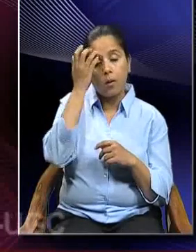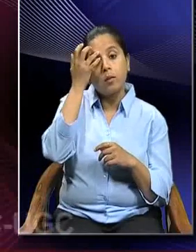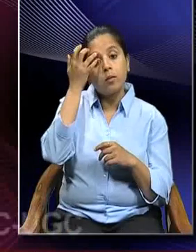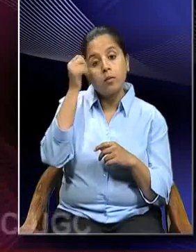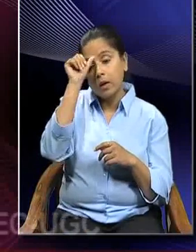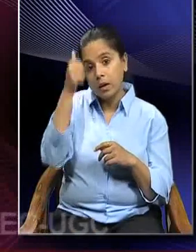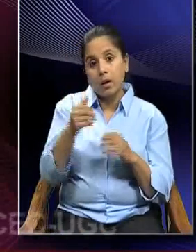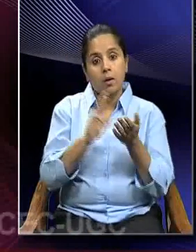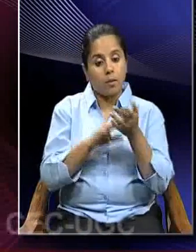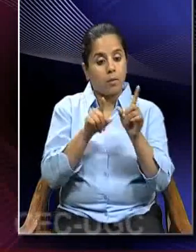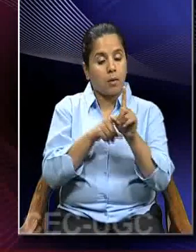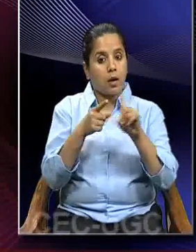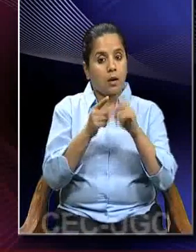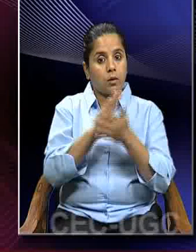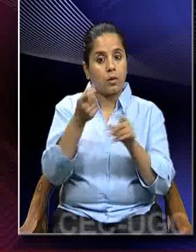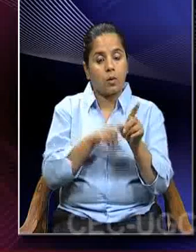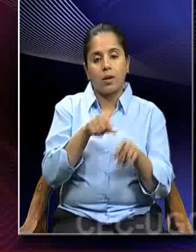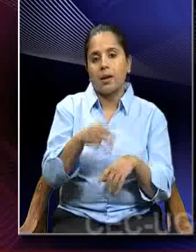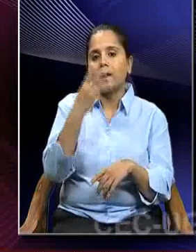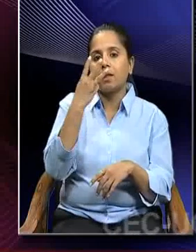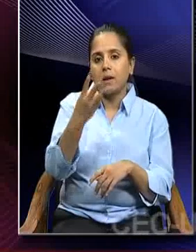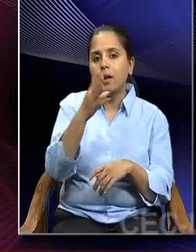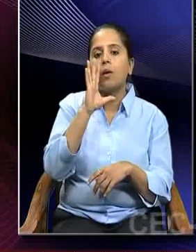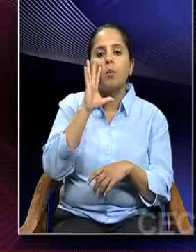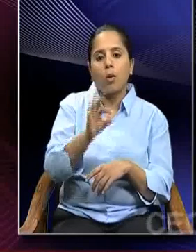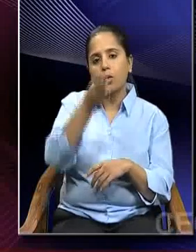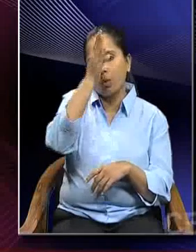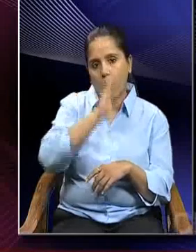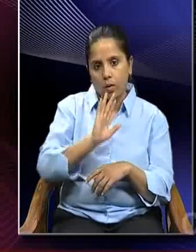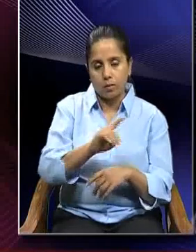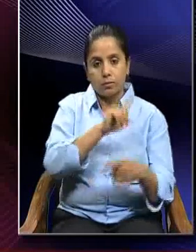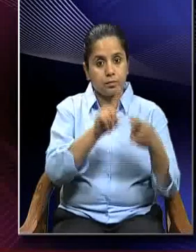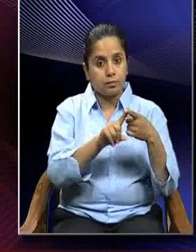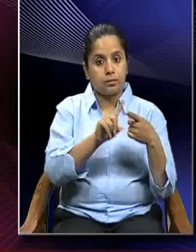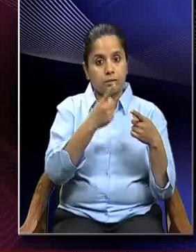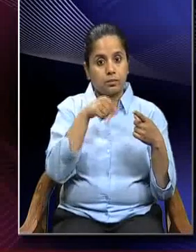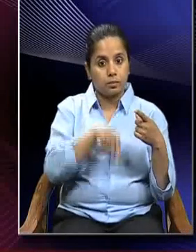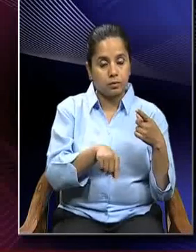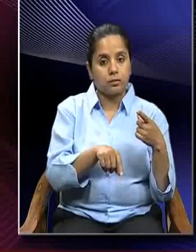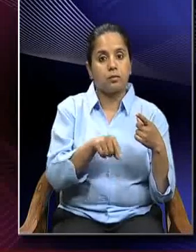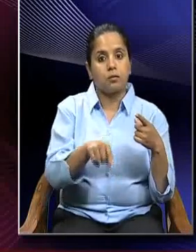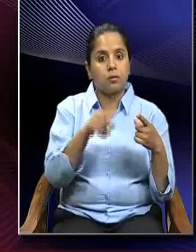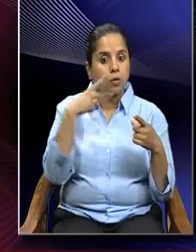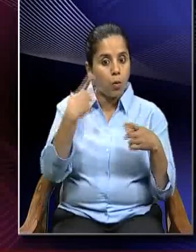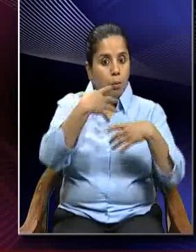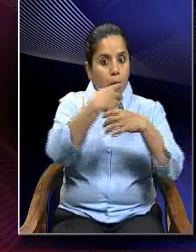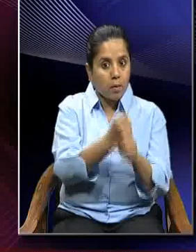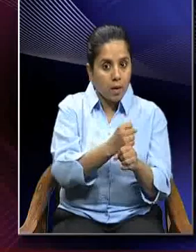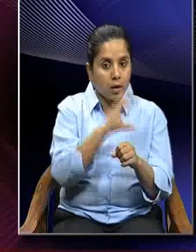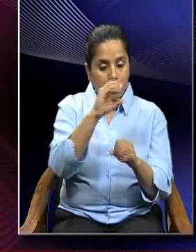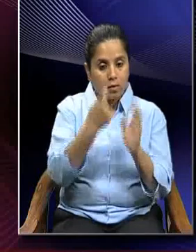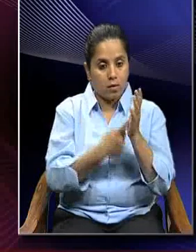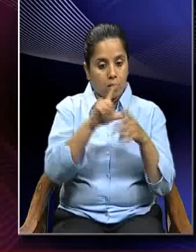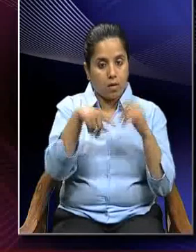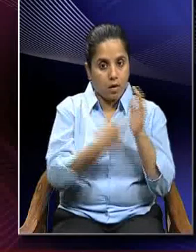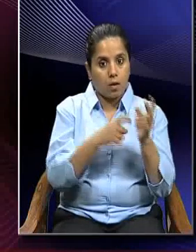mythology, there are 3 important gods. One is there acting as a creator, another is there to